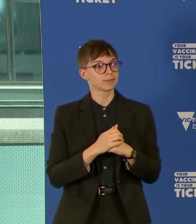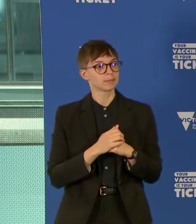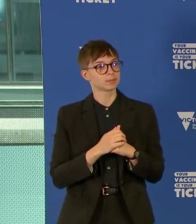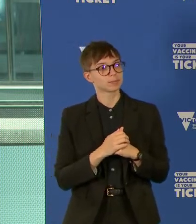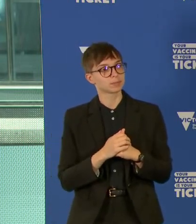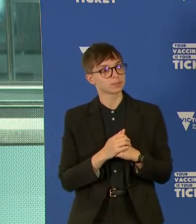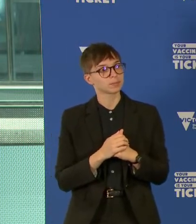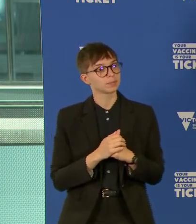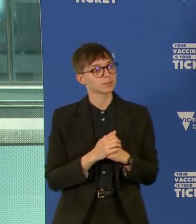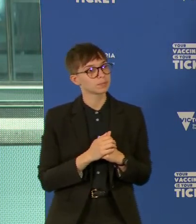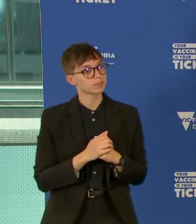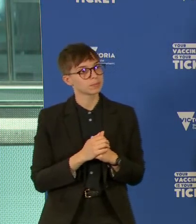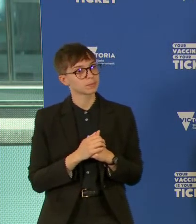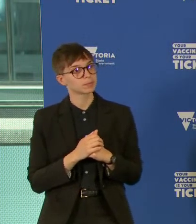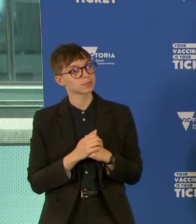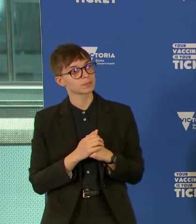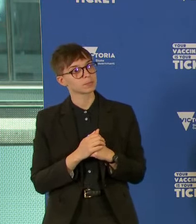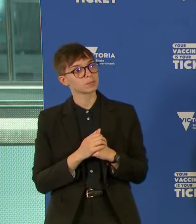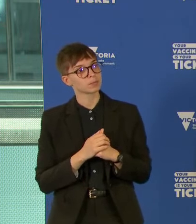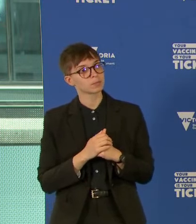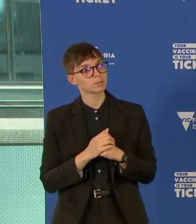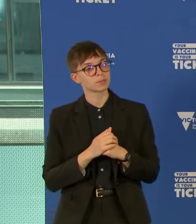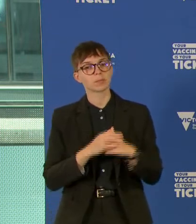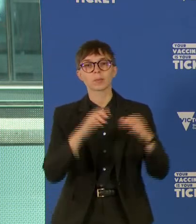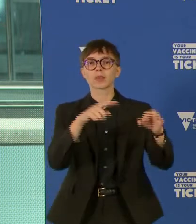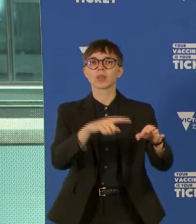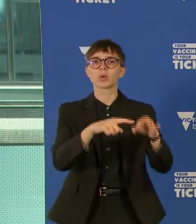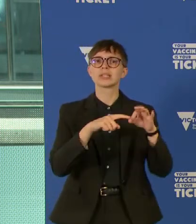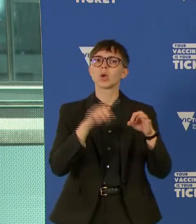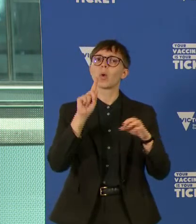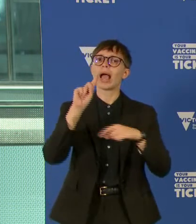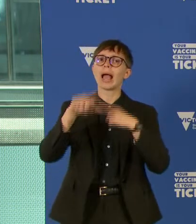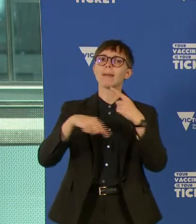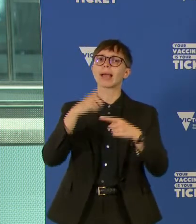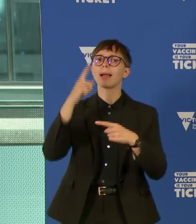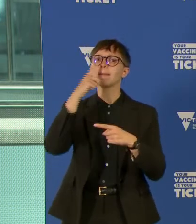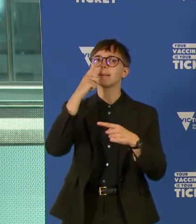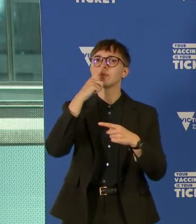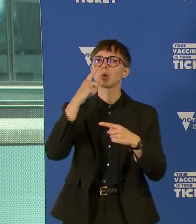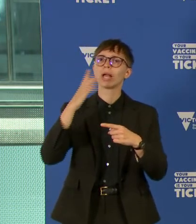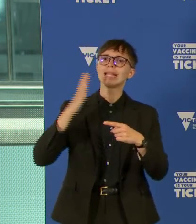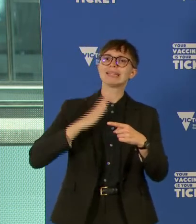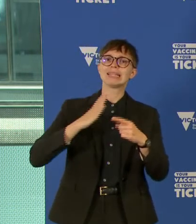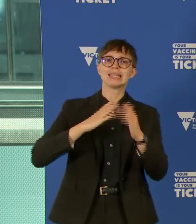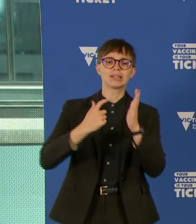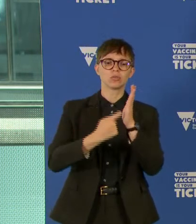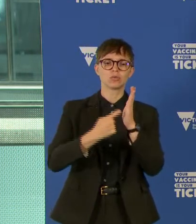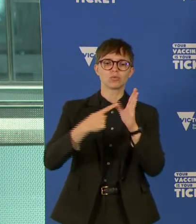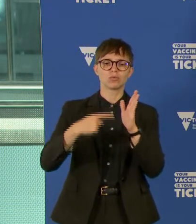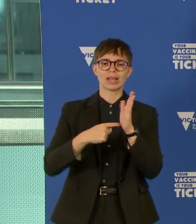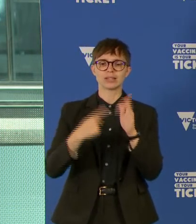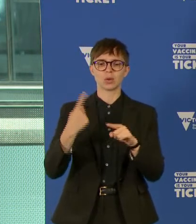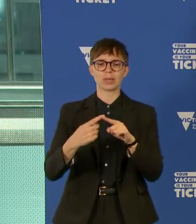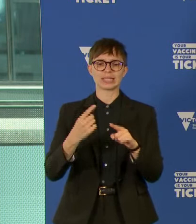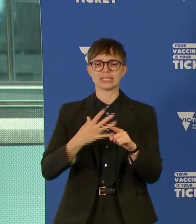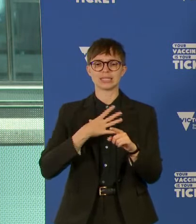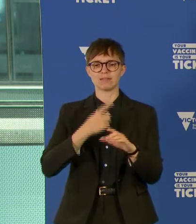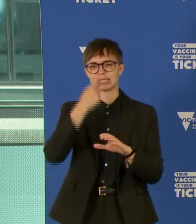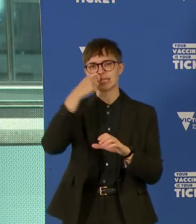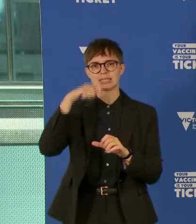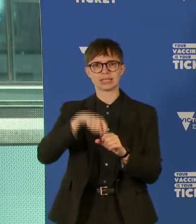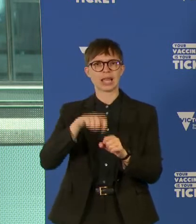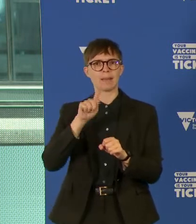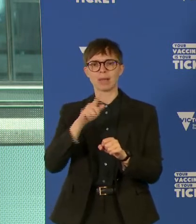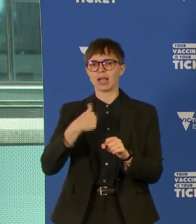or people might not be able to afford them so easily? Of course, our state centres continue to distribute